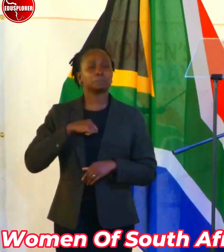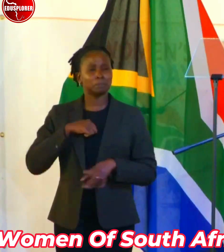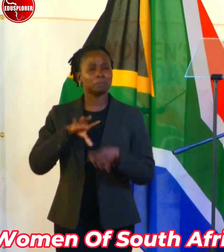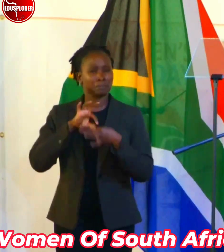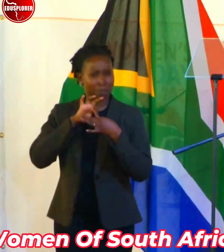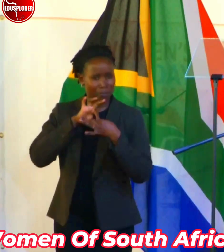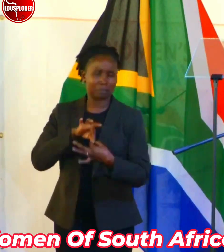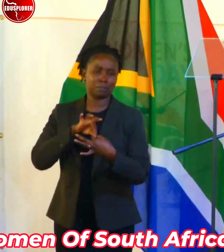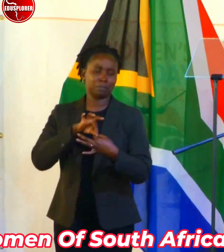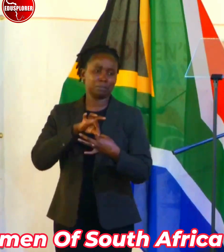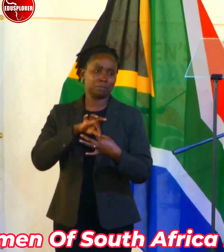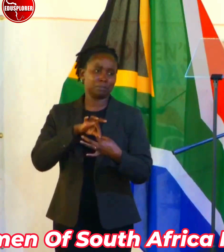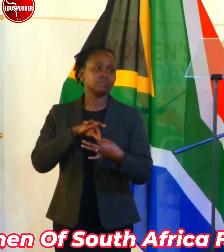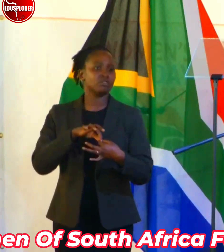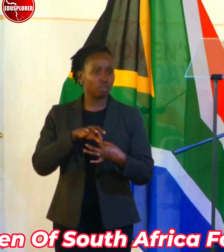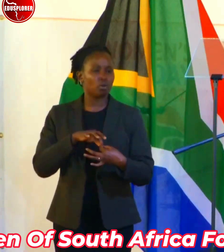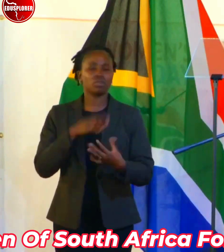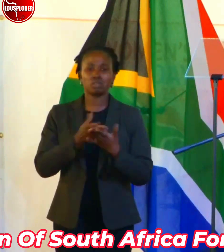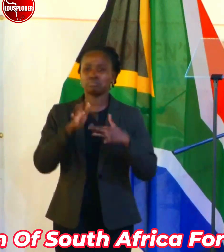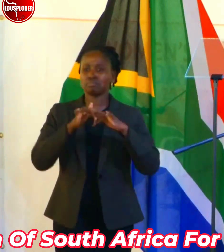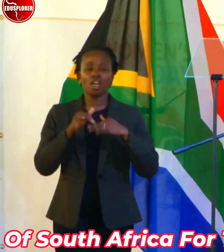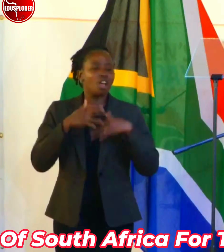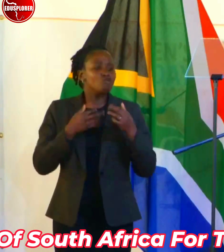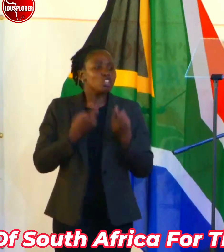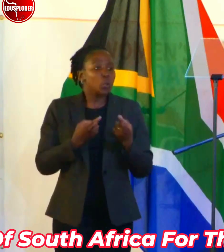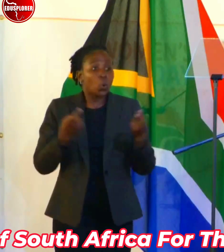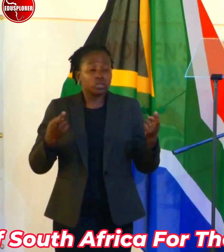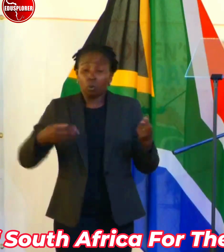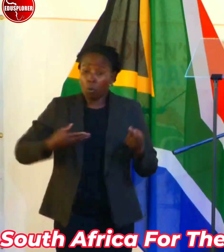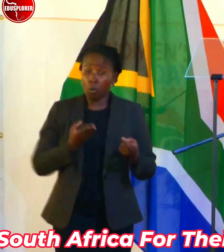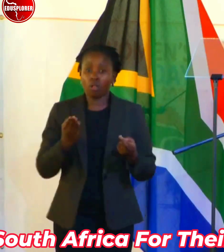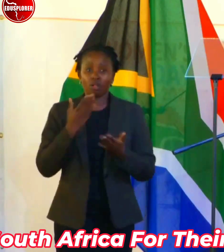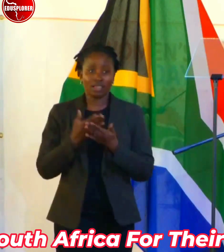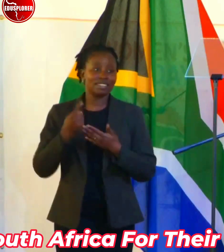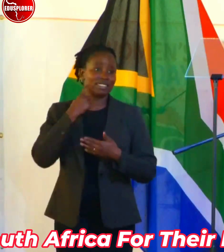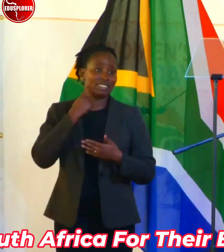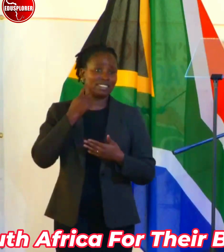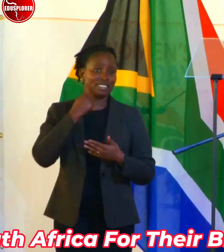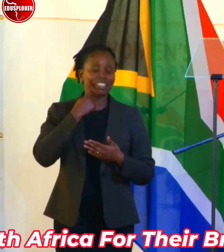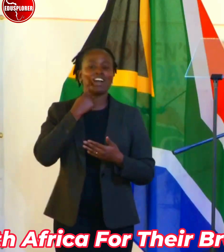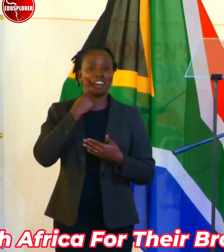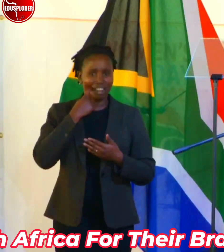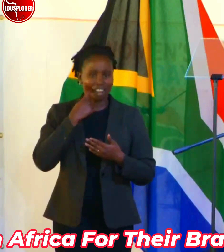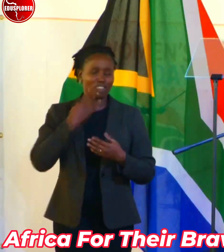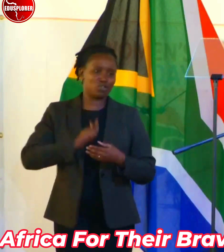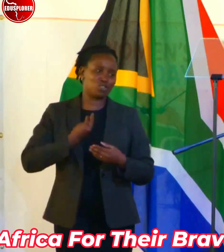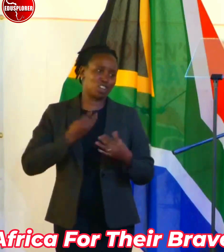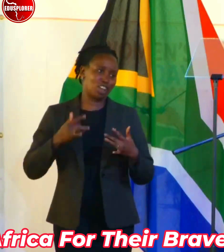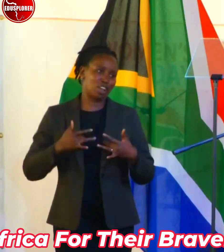make the most available resources to make a difference in the lives of young